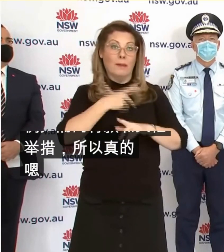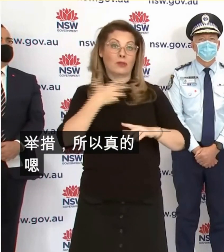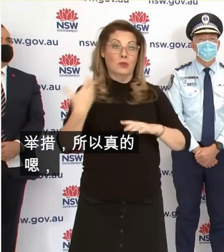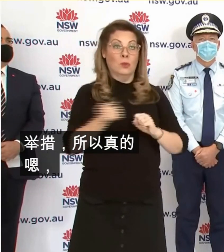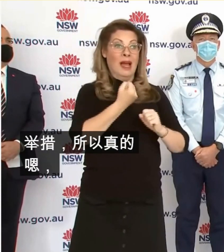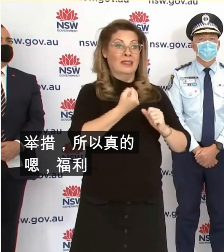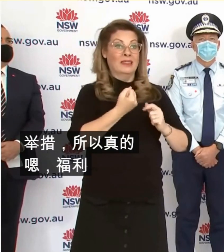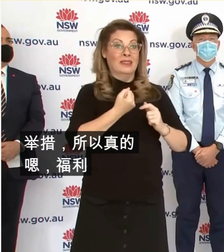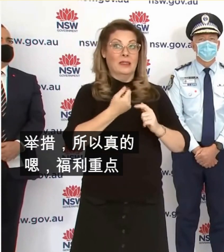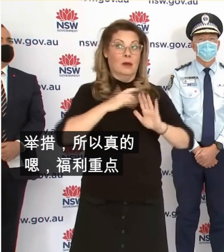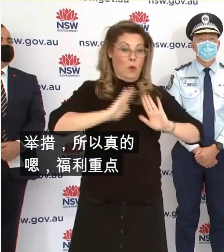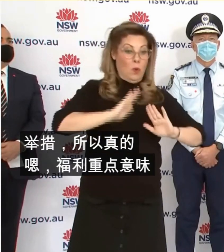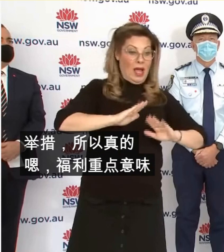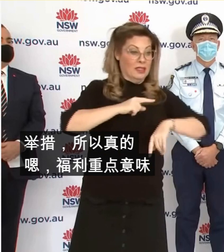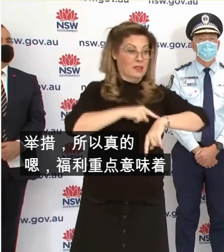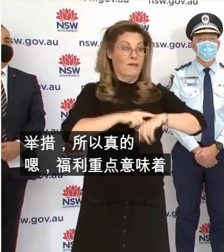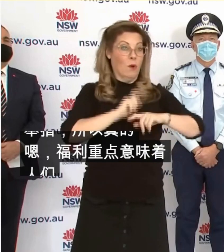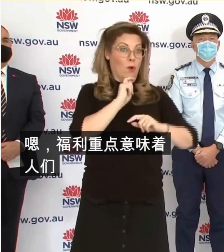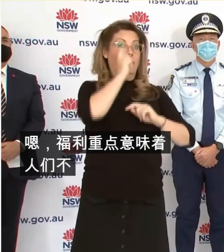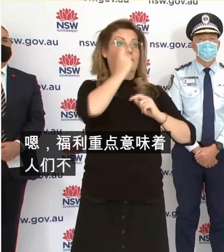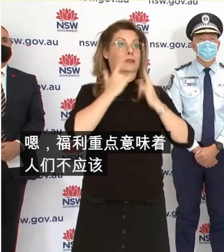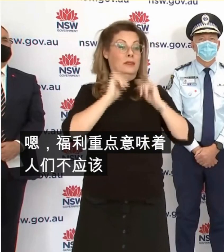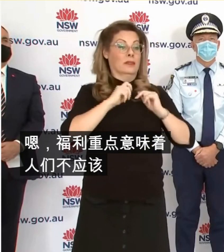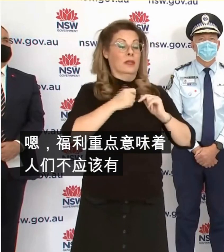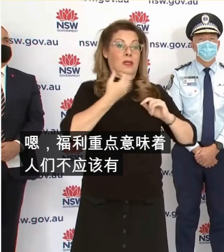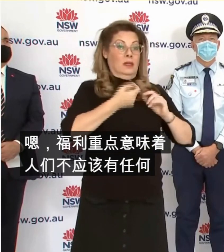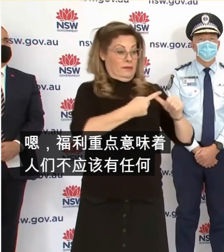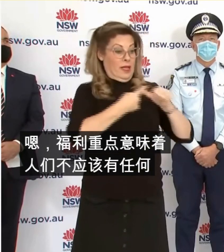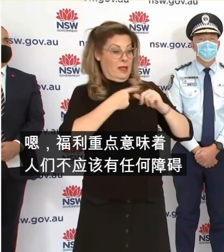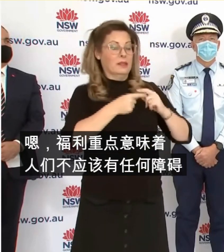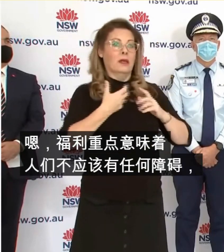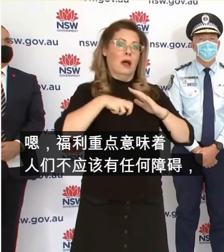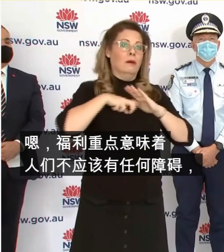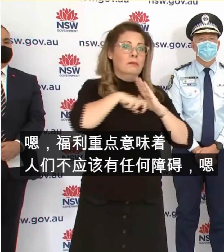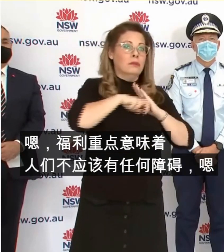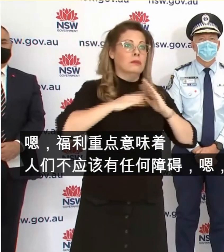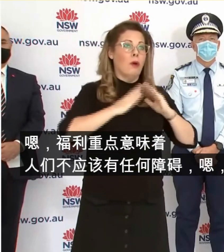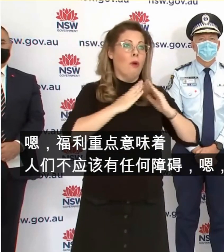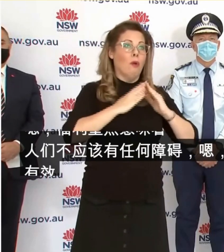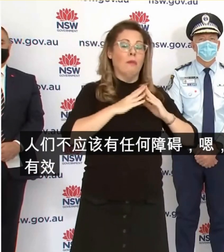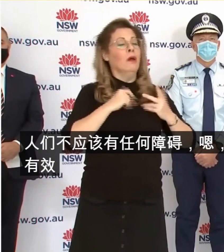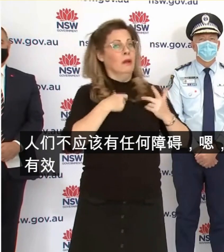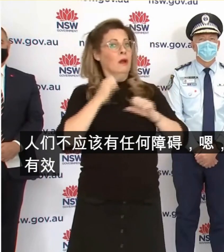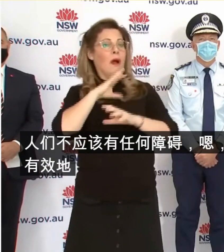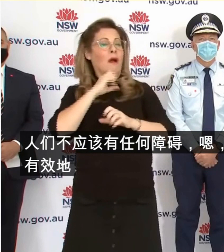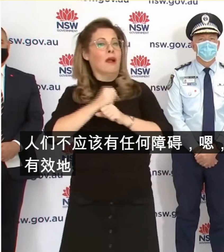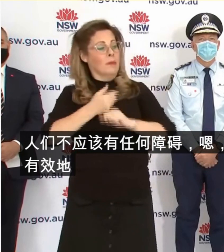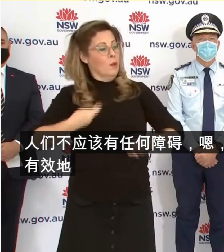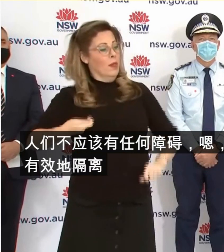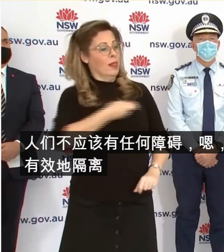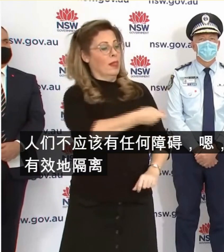really, that welfare focus means there should not be any barriers to people